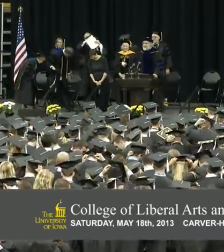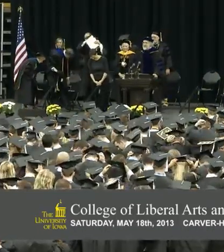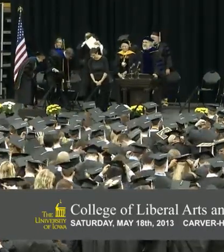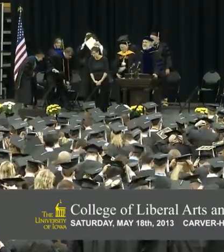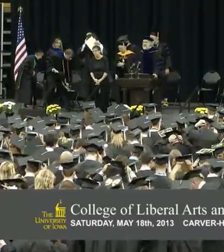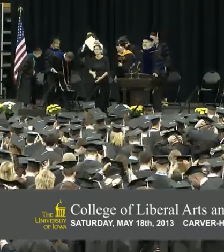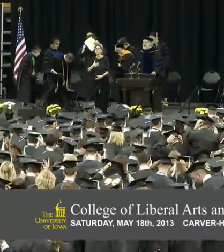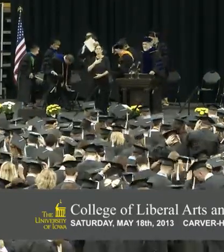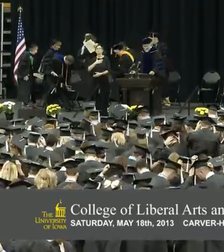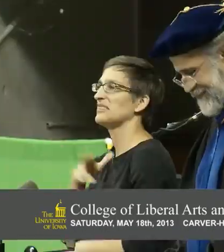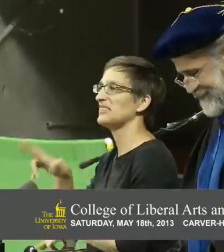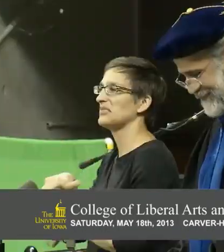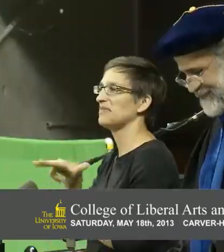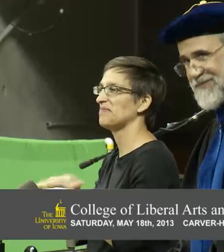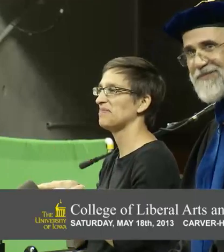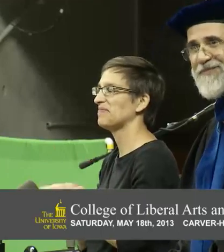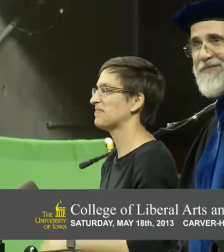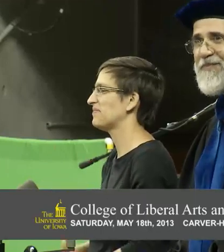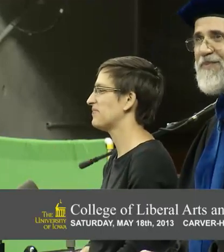Please be seated.